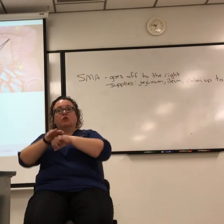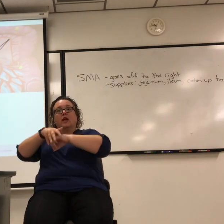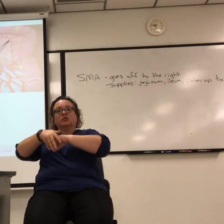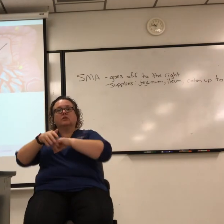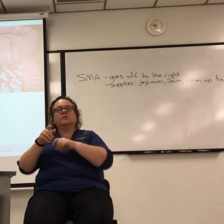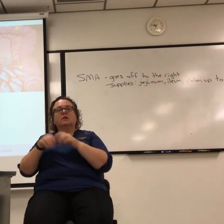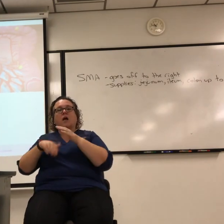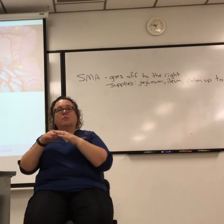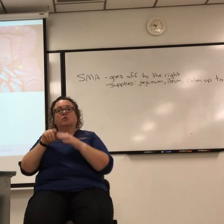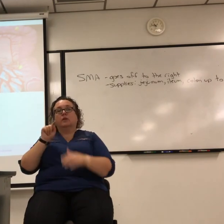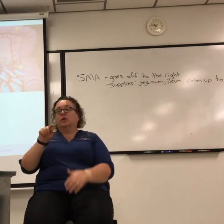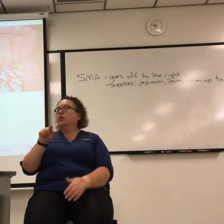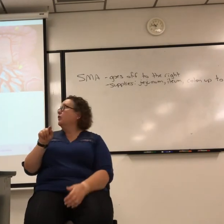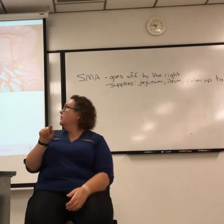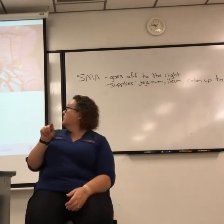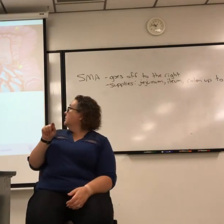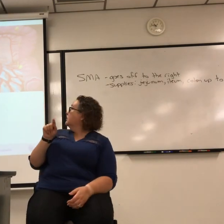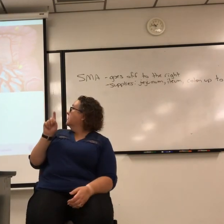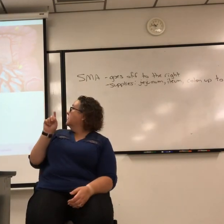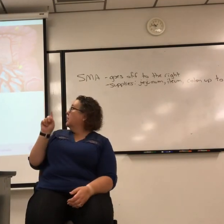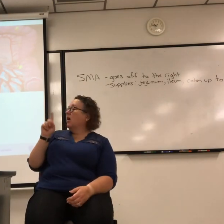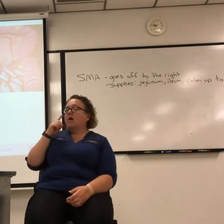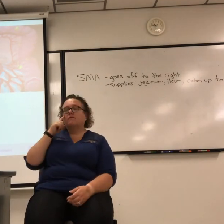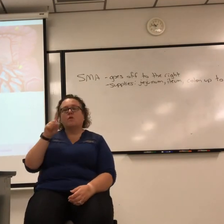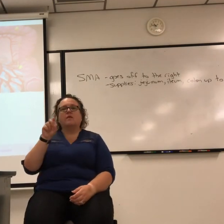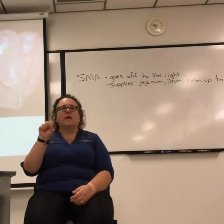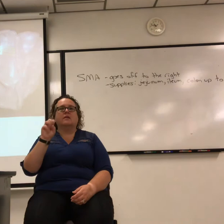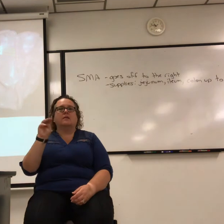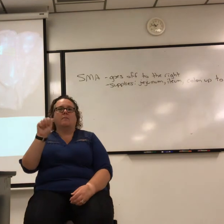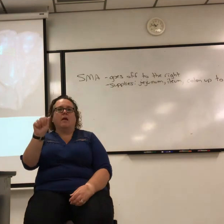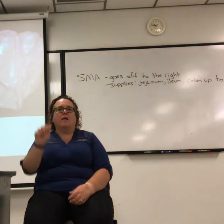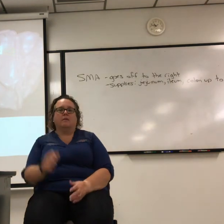here are for the SMA.